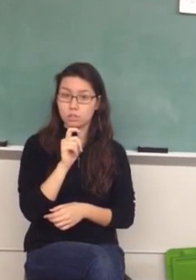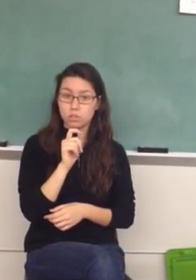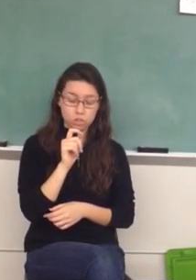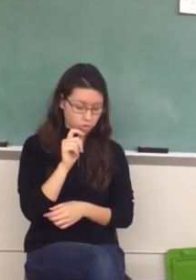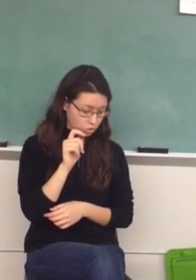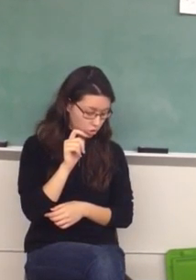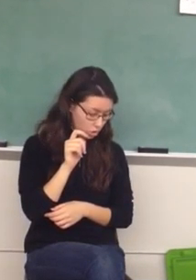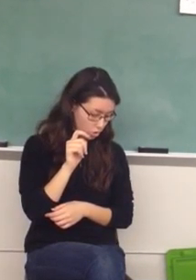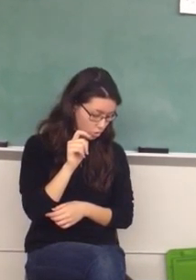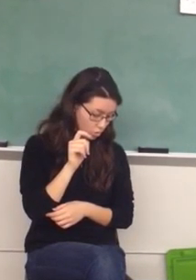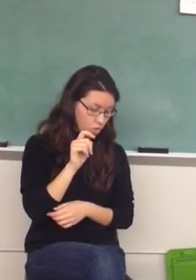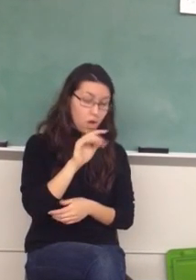metals.